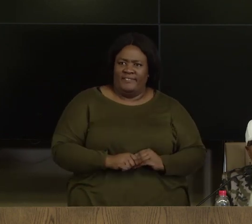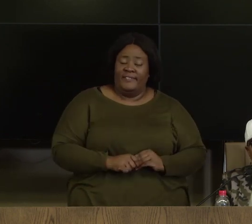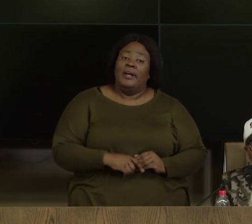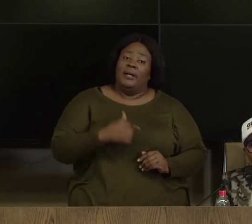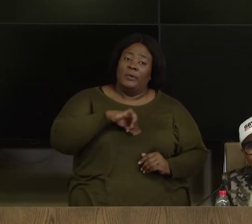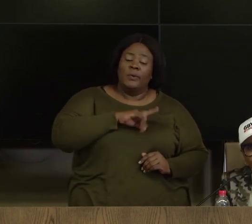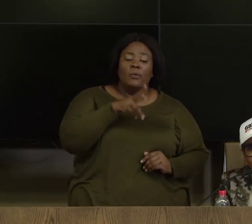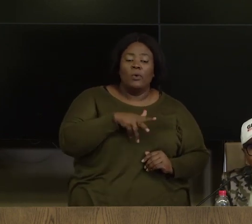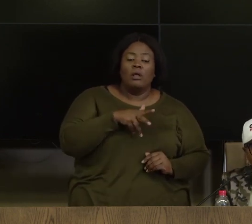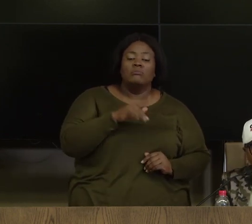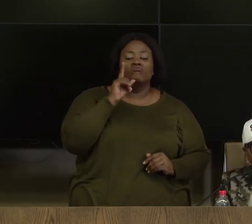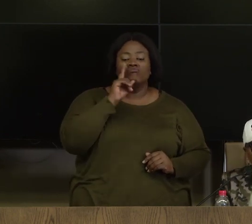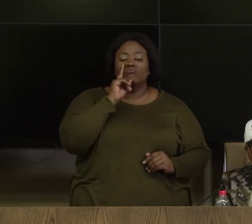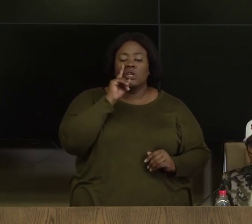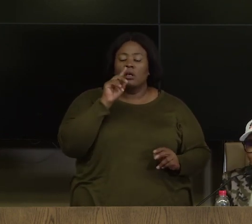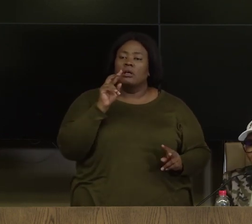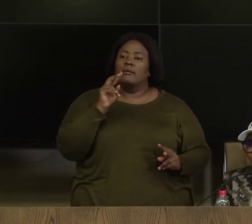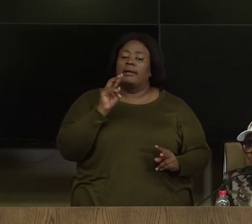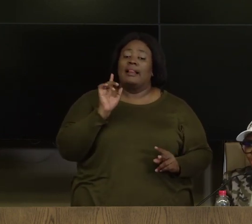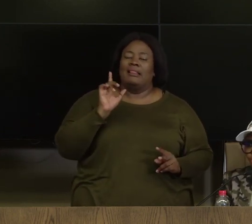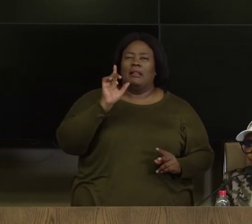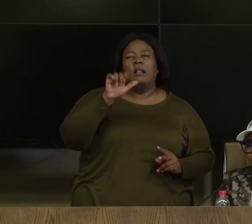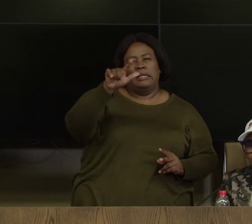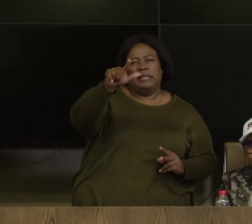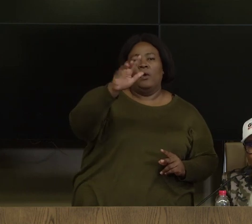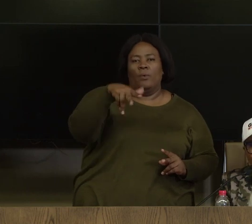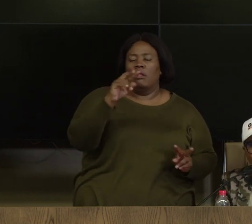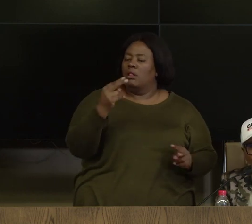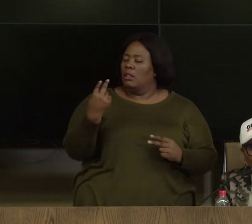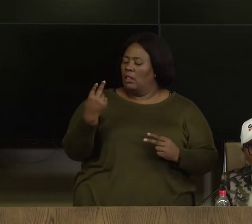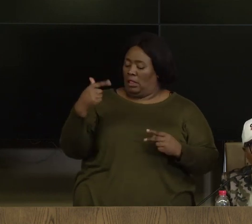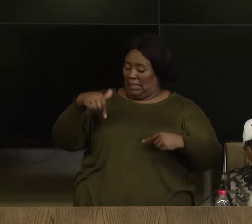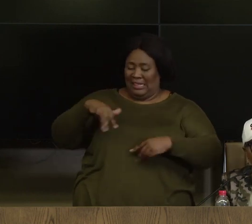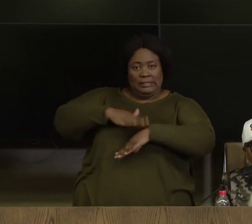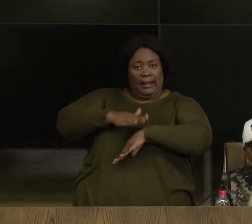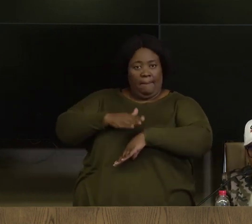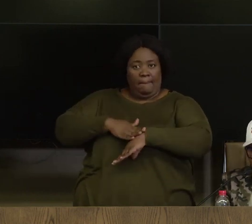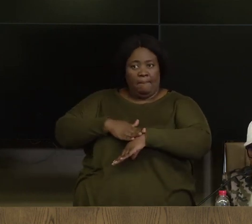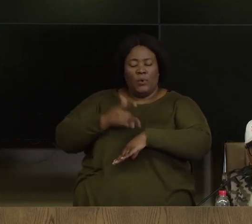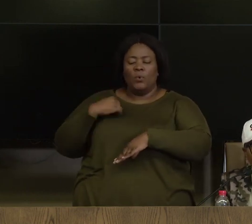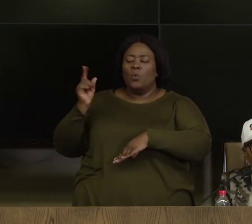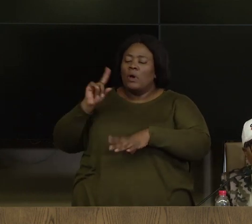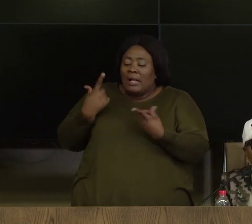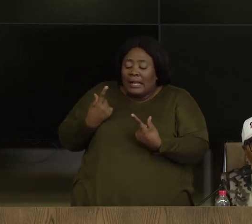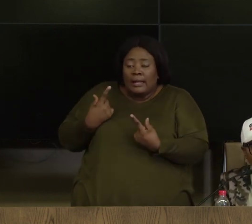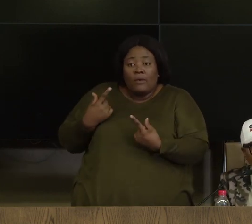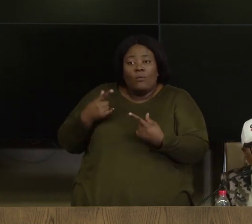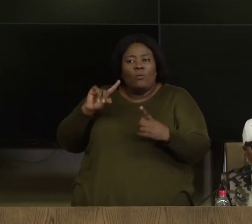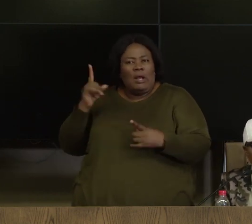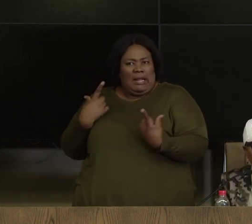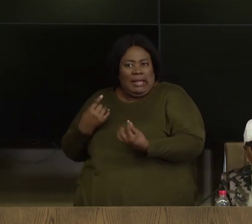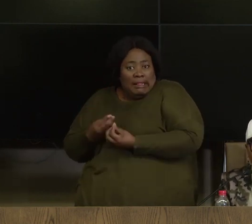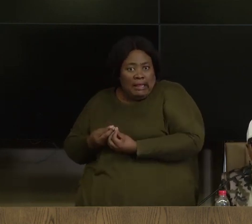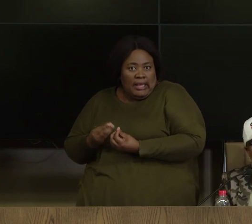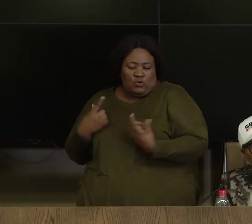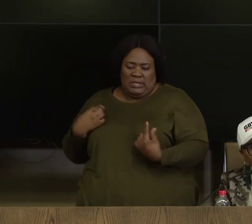look at this period and say, what are the things that we were able to do to reduce the number of people who abuse